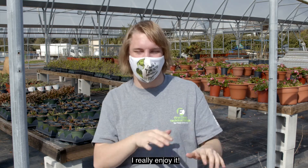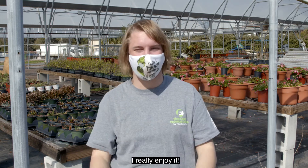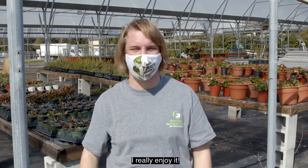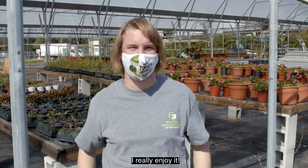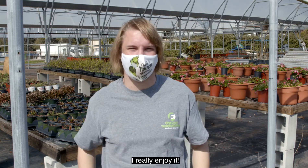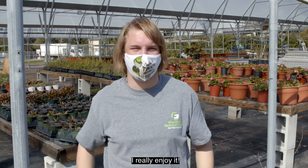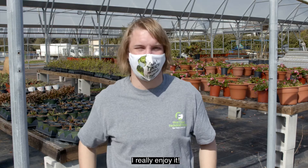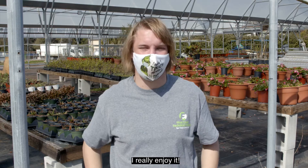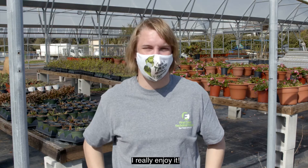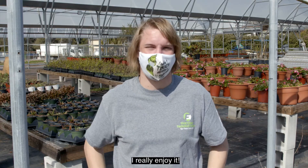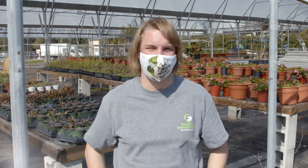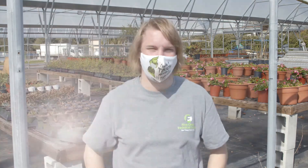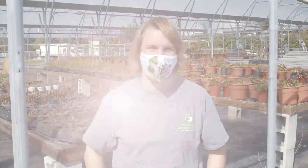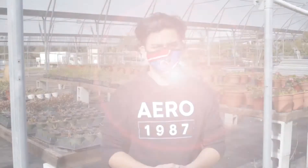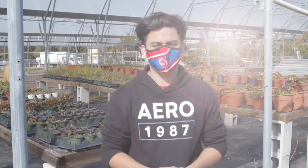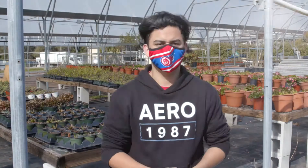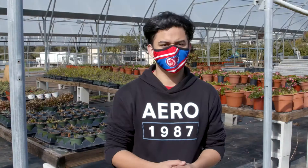it.